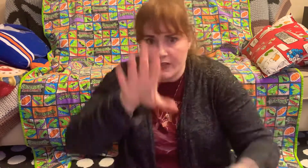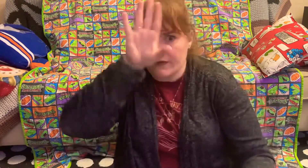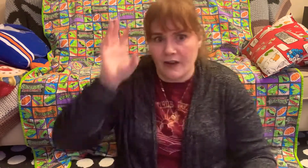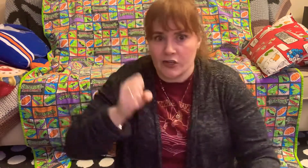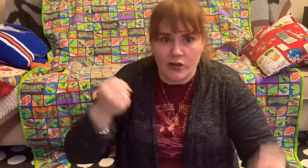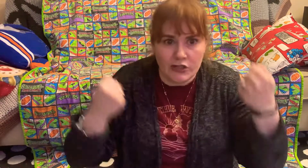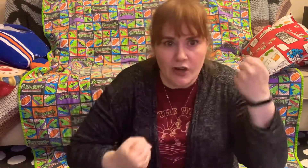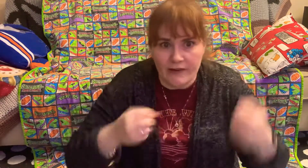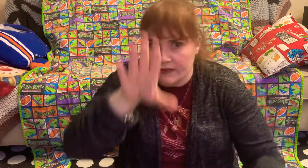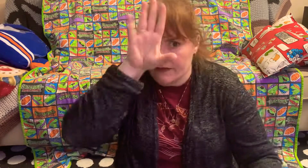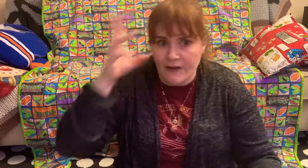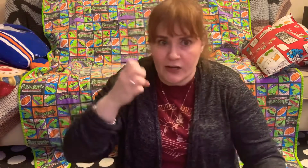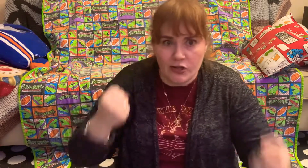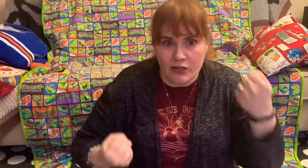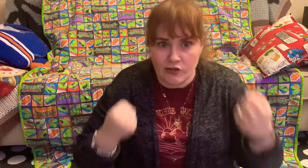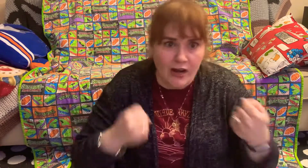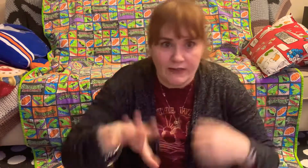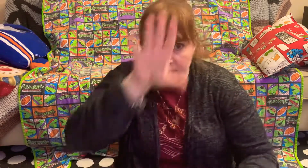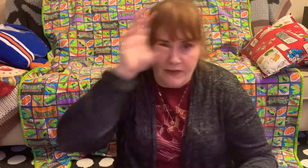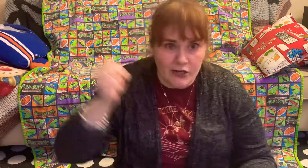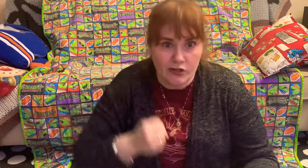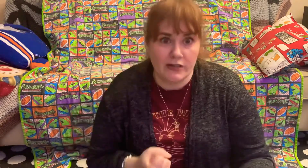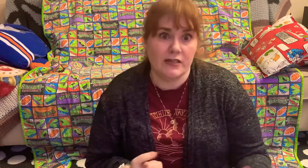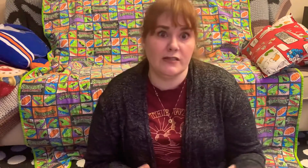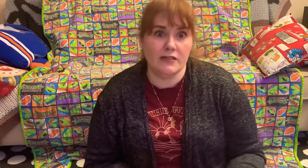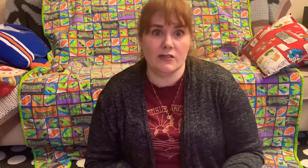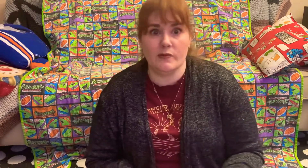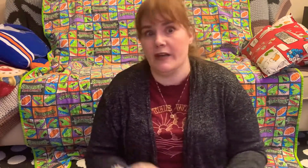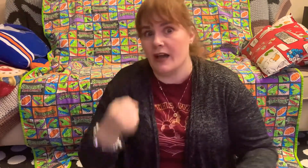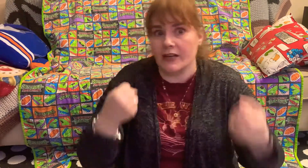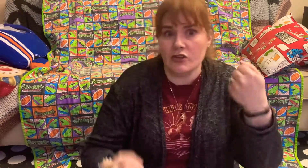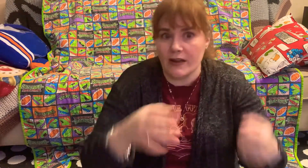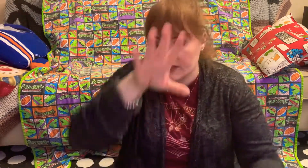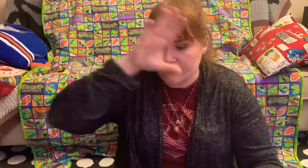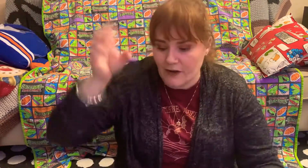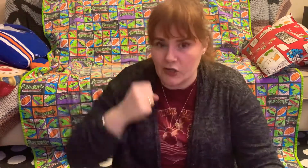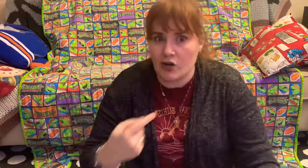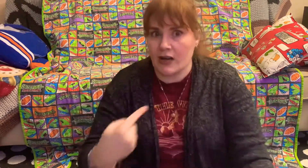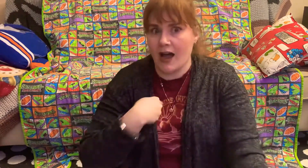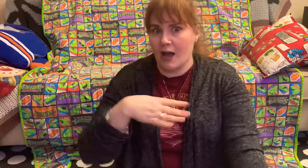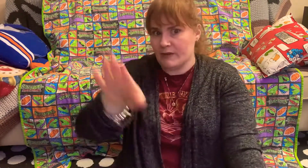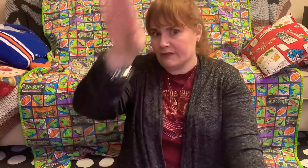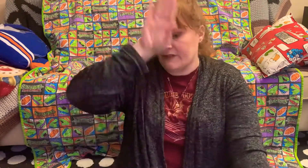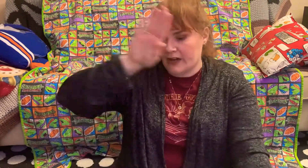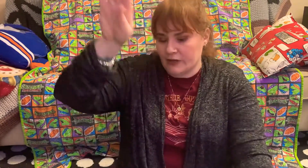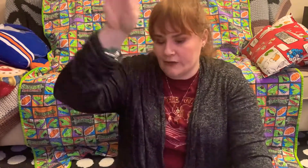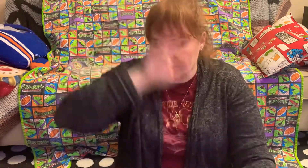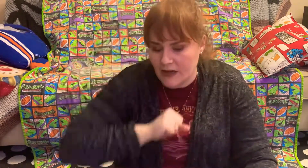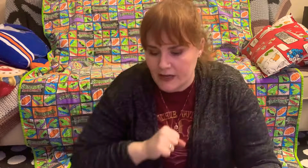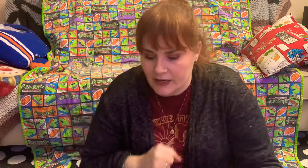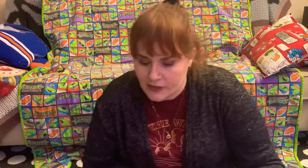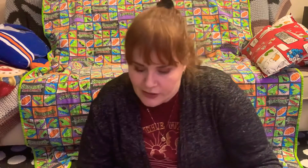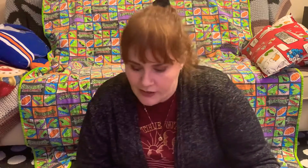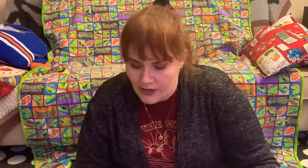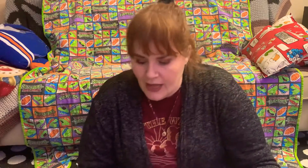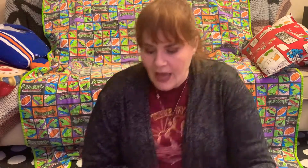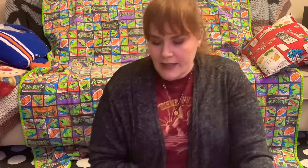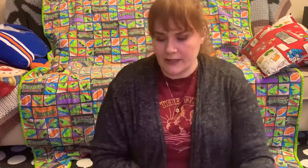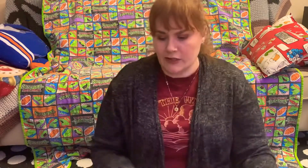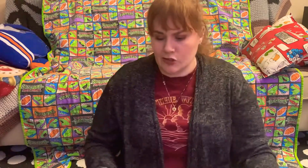fire truck, drive the fire truck, drive the fire truck. This is the way I drive the fire truck. I'm a firefighter. This is the way